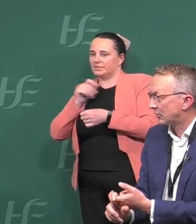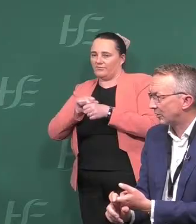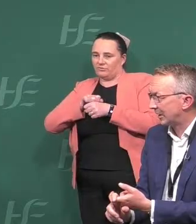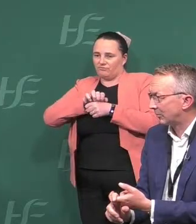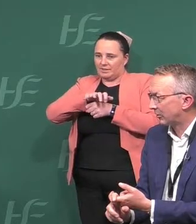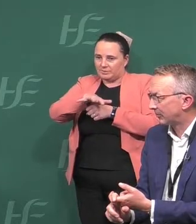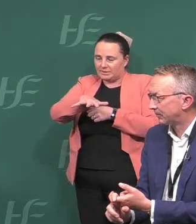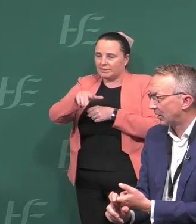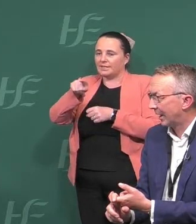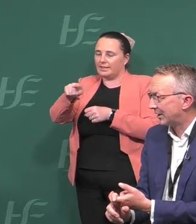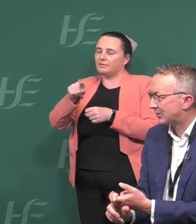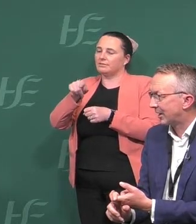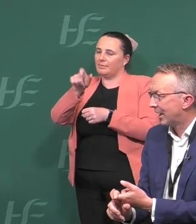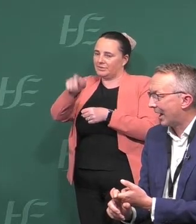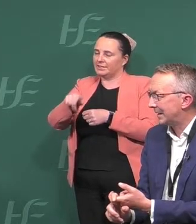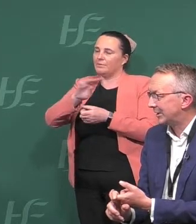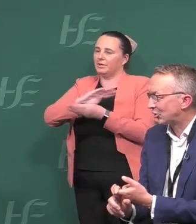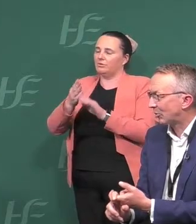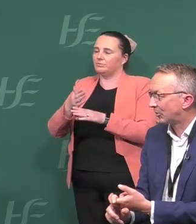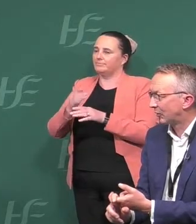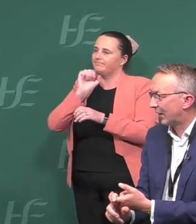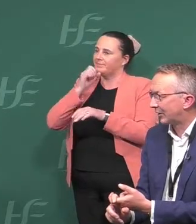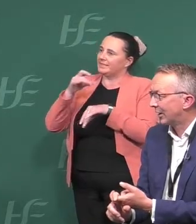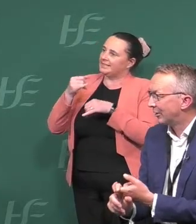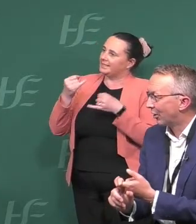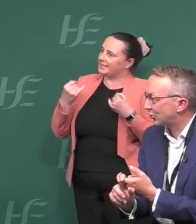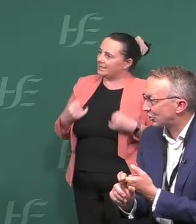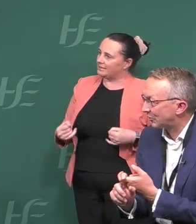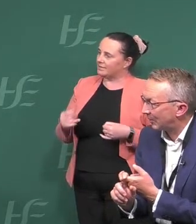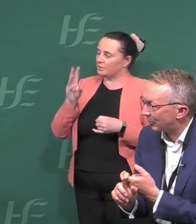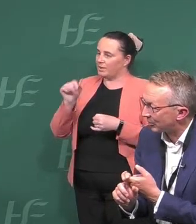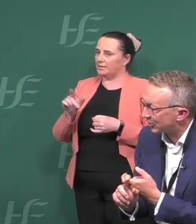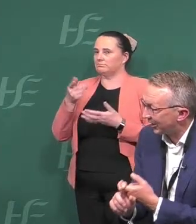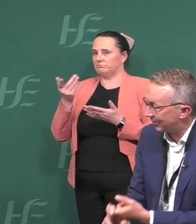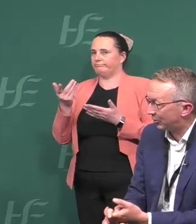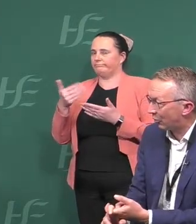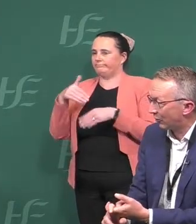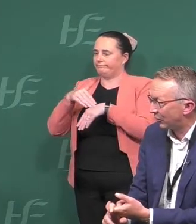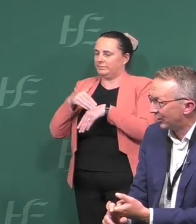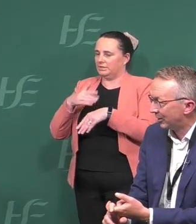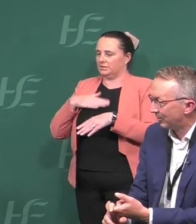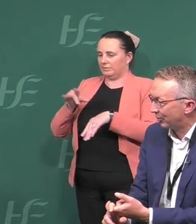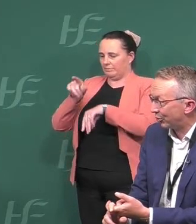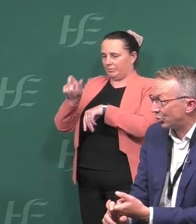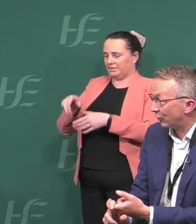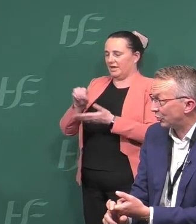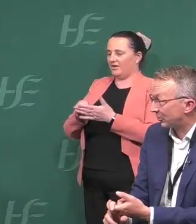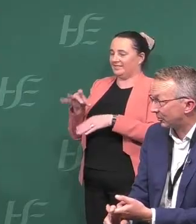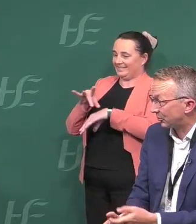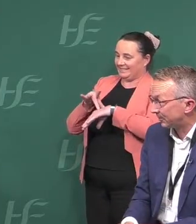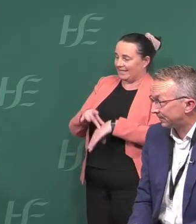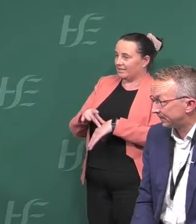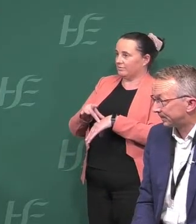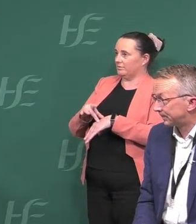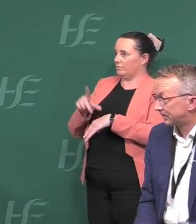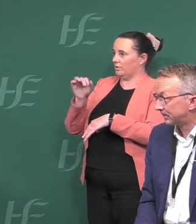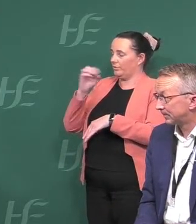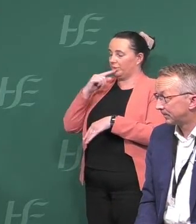may become severely ill with it. Hence the highly disruptive effect, not just the people who are sick with COVID, but those who have no